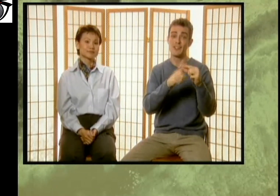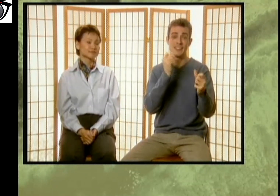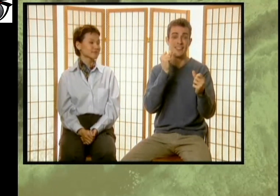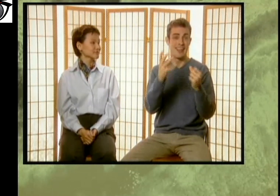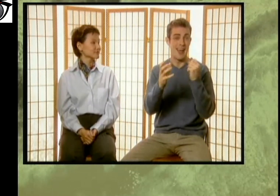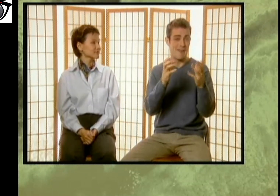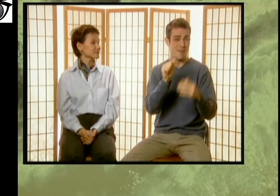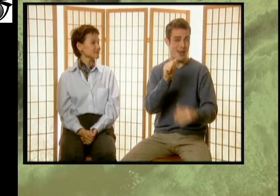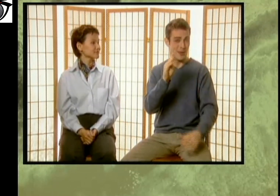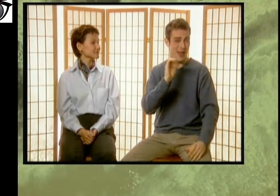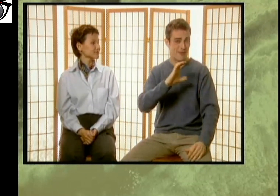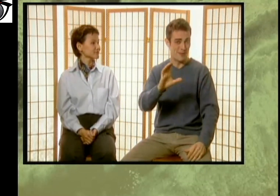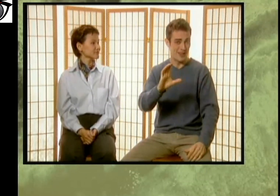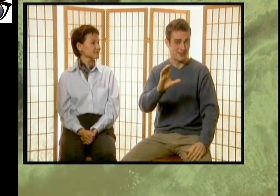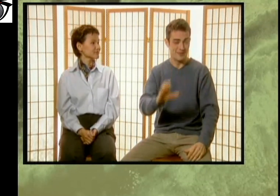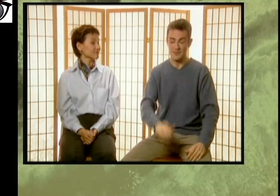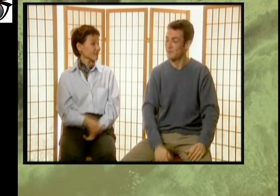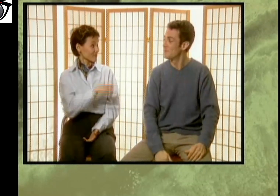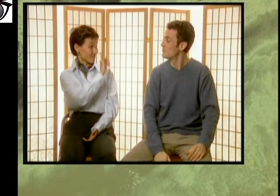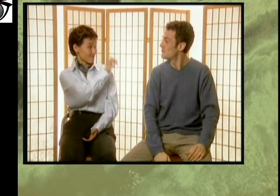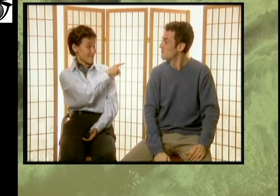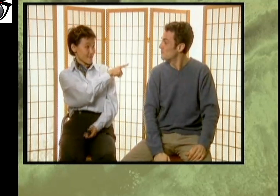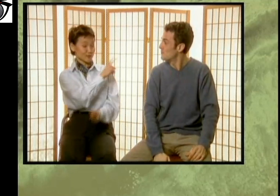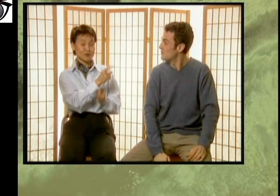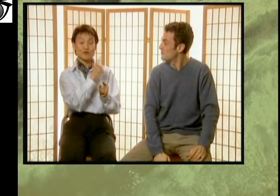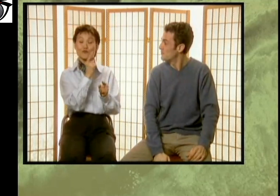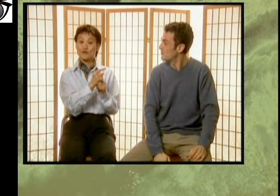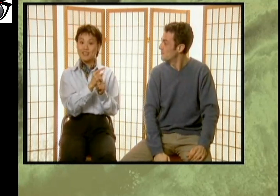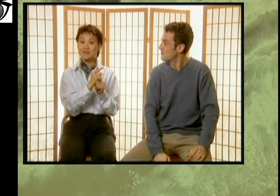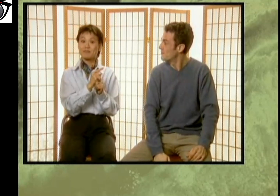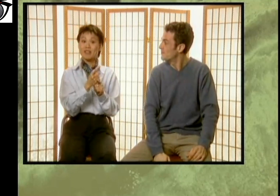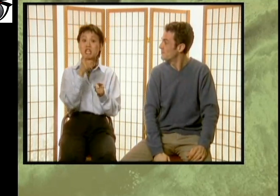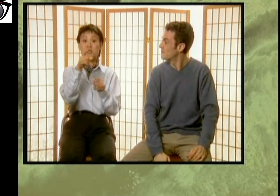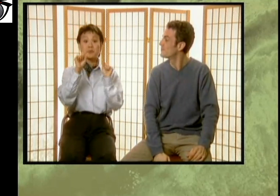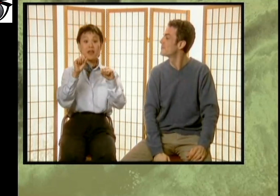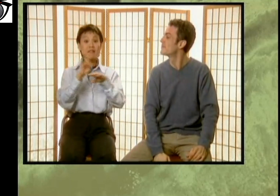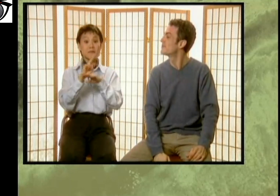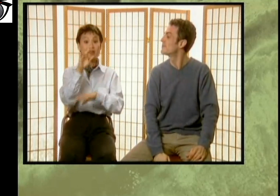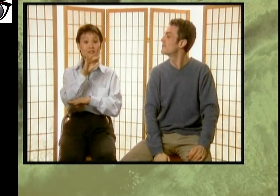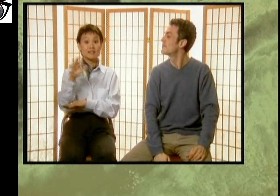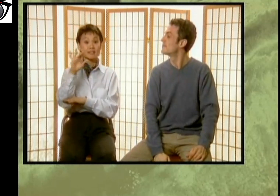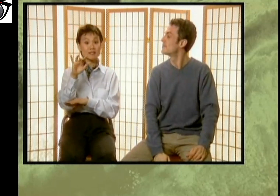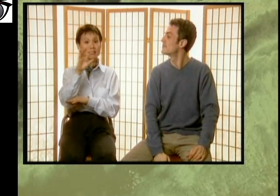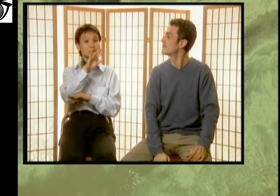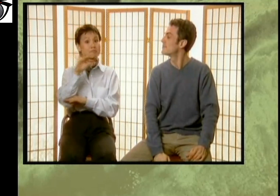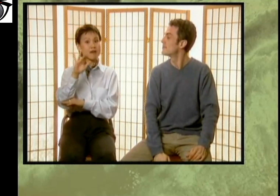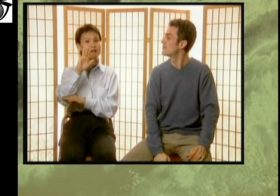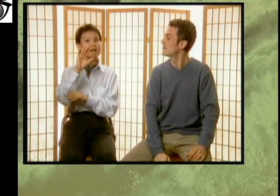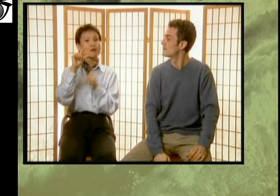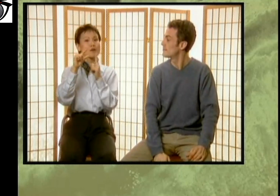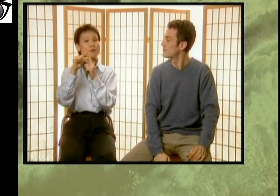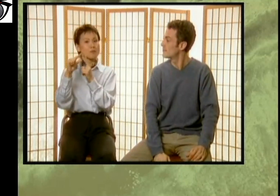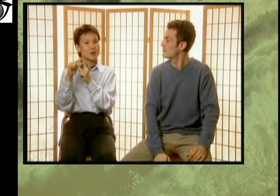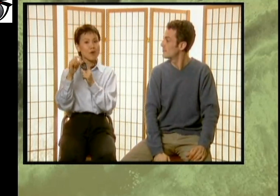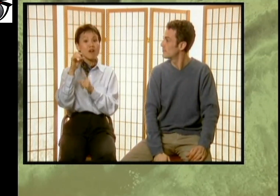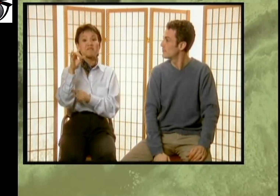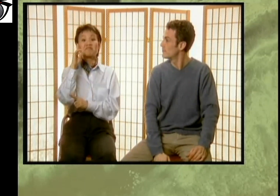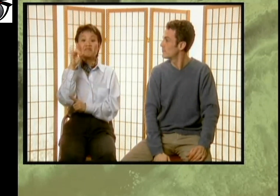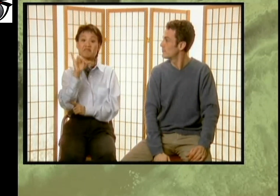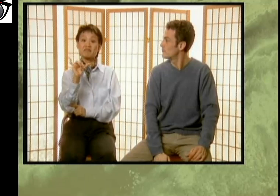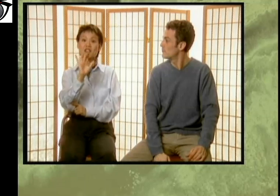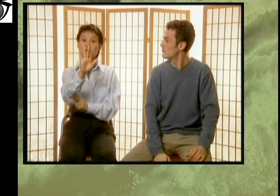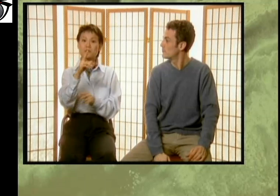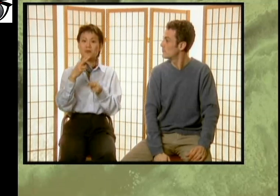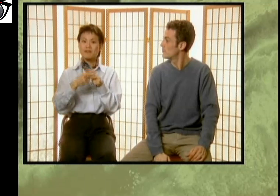the letters of the manual alphabet. That's right. You can use the manual alphabet to